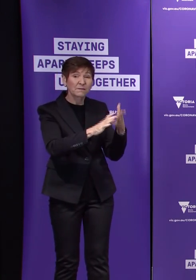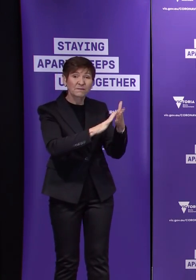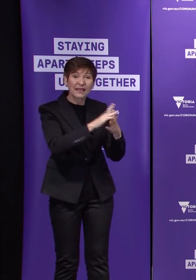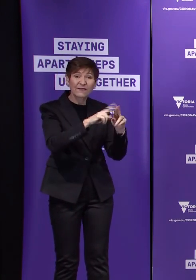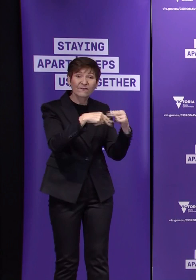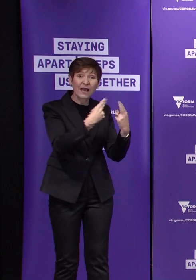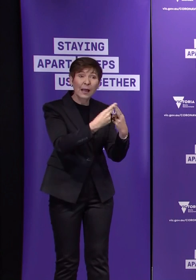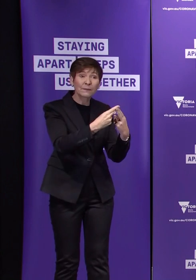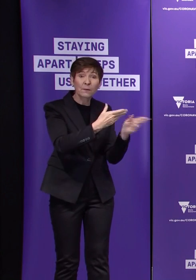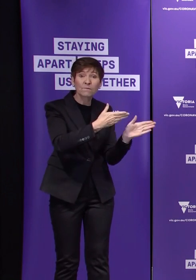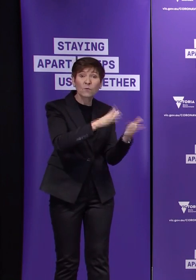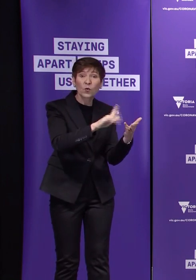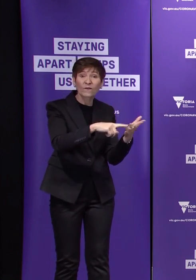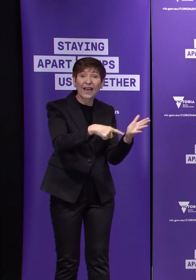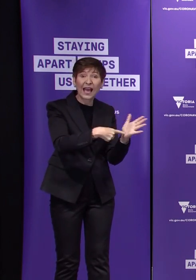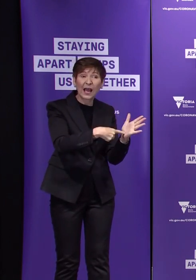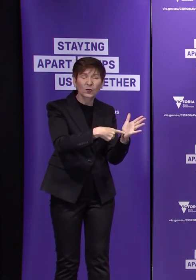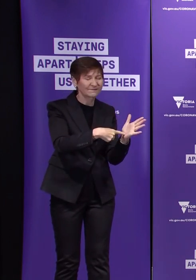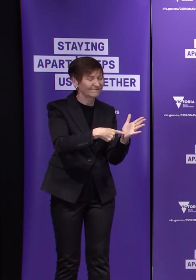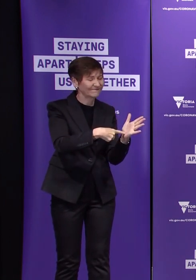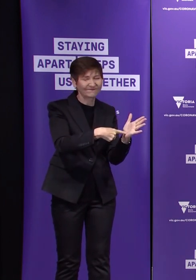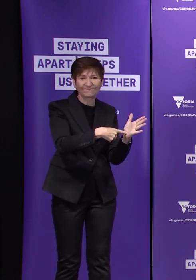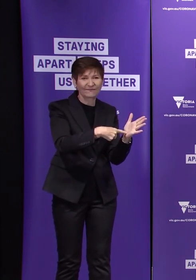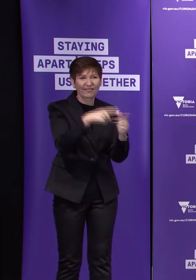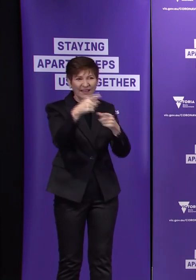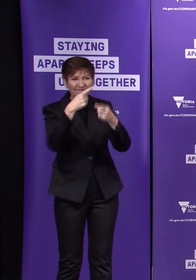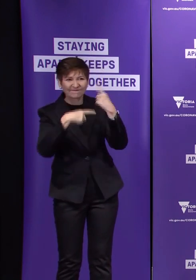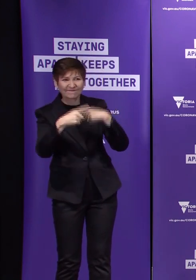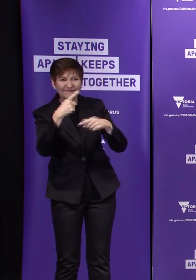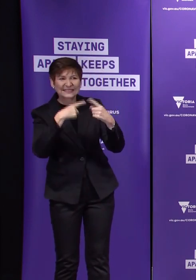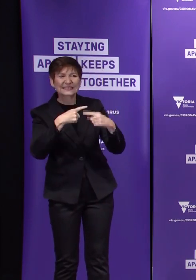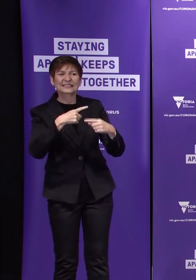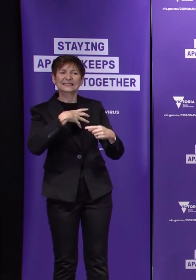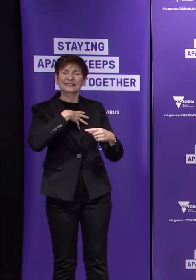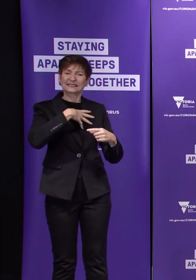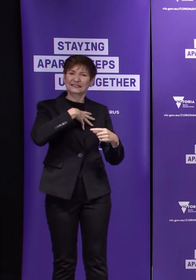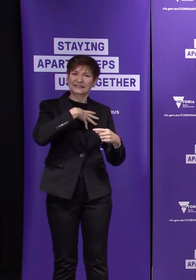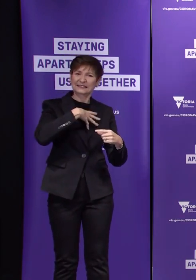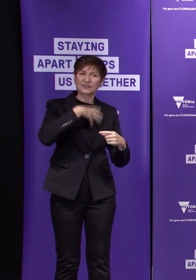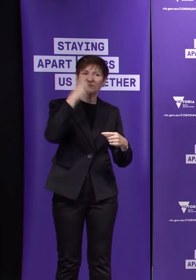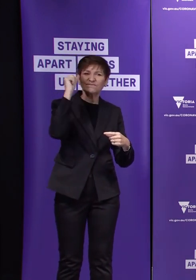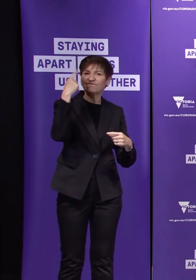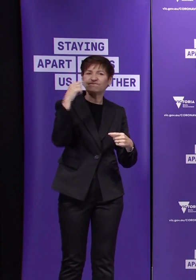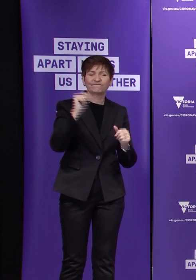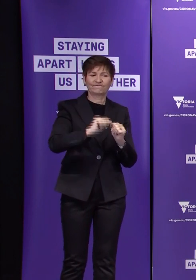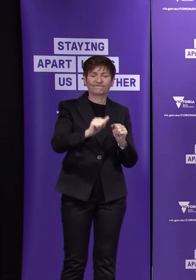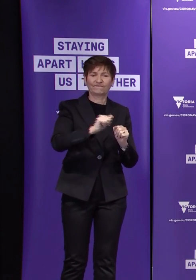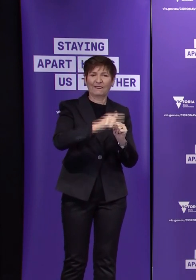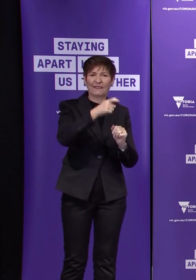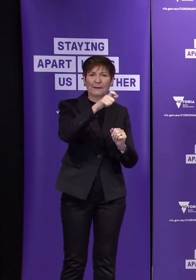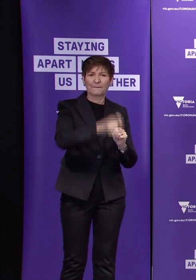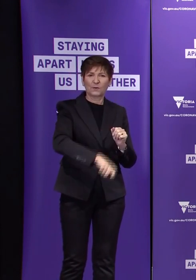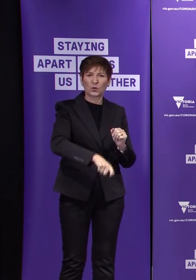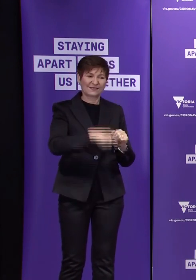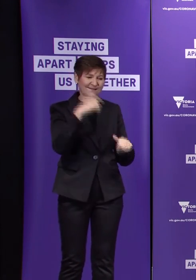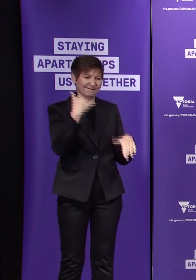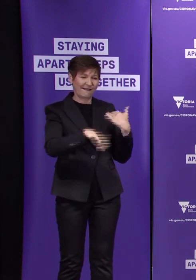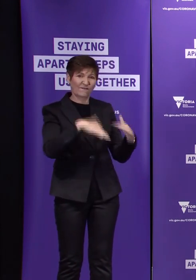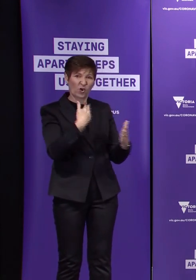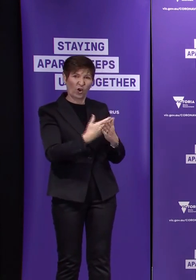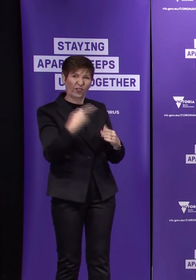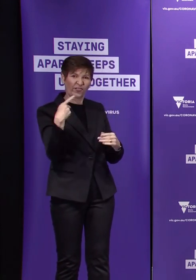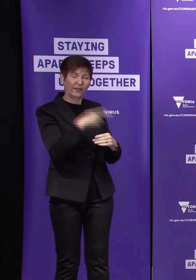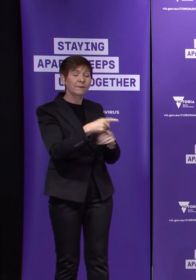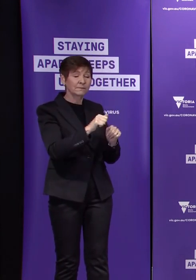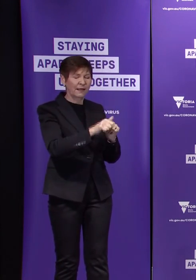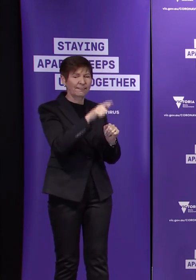was. We always said that we would be responsive as possible and pivot to where the need was. Our discussions so far and the data that's come